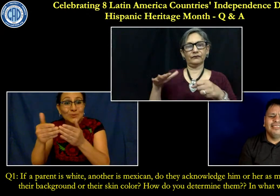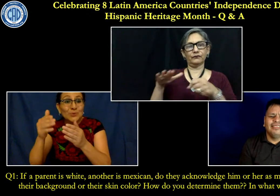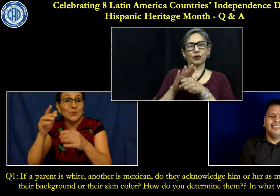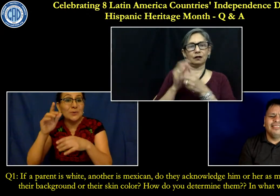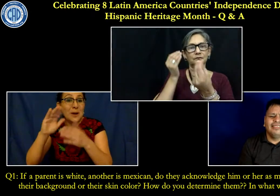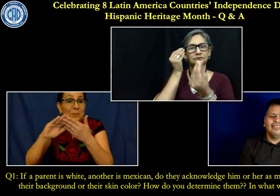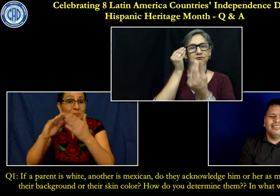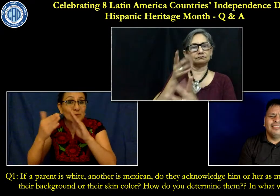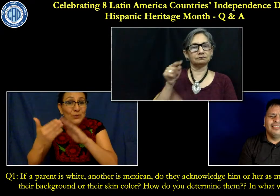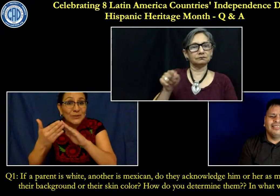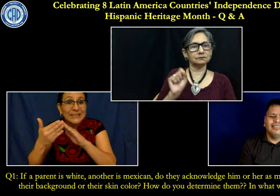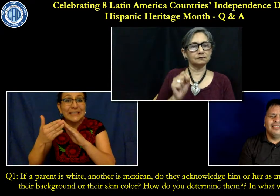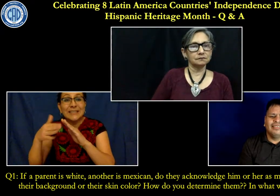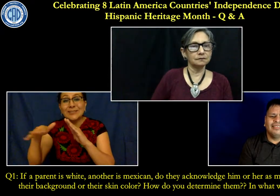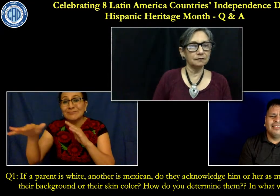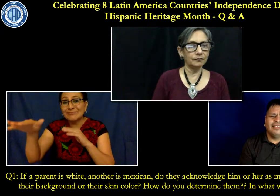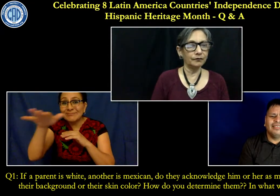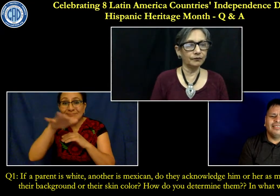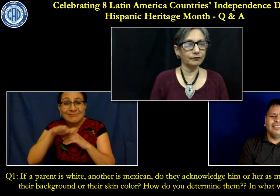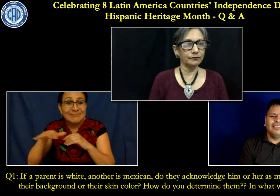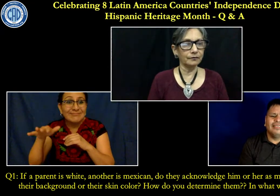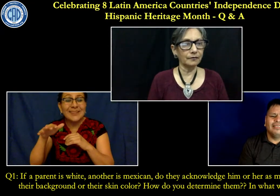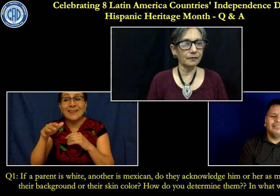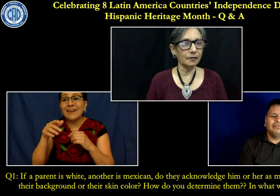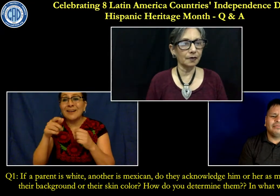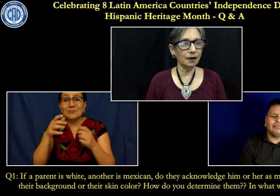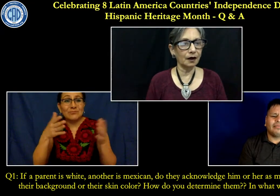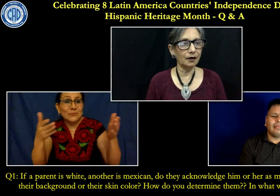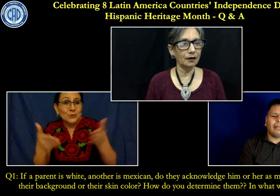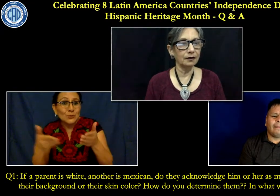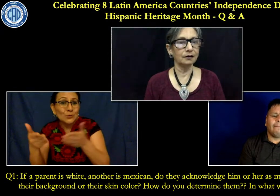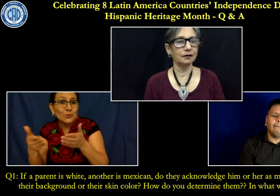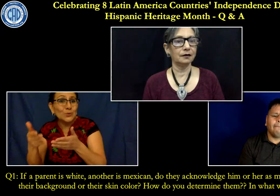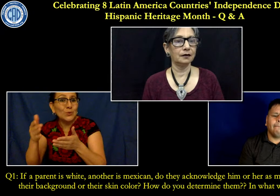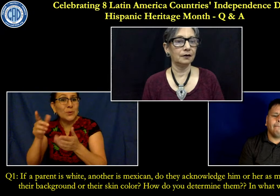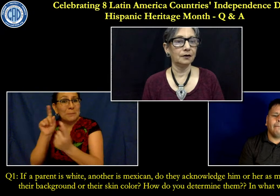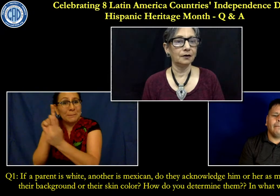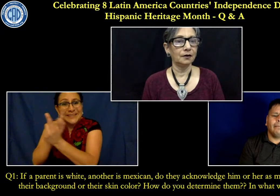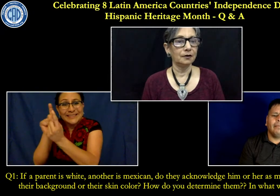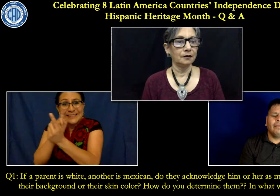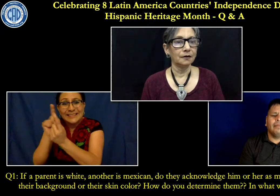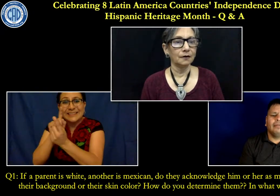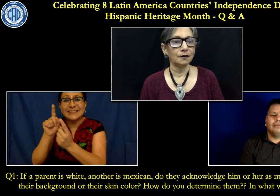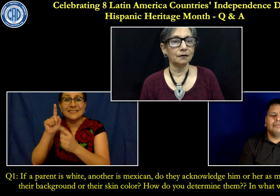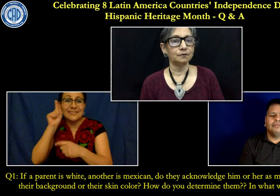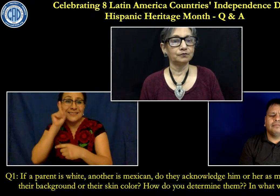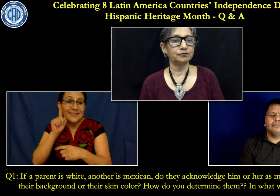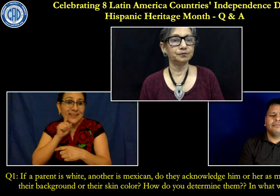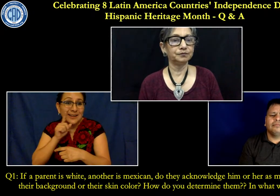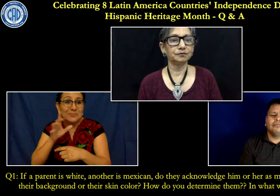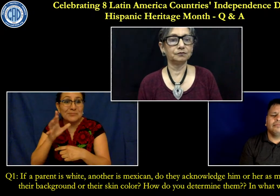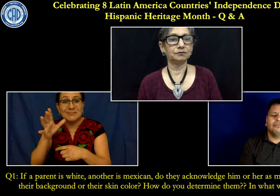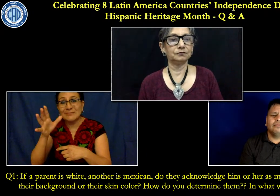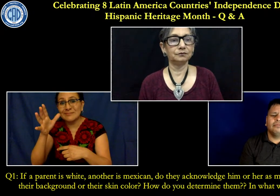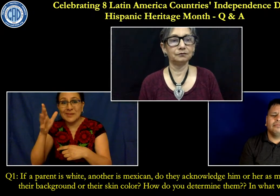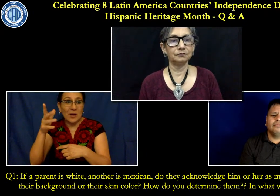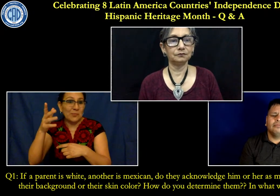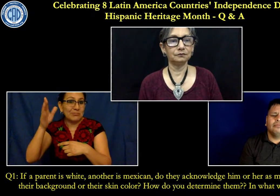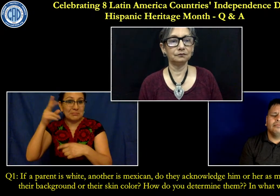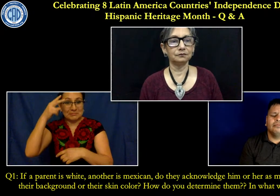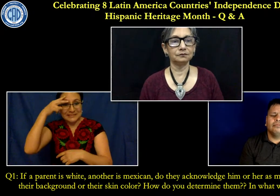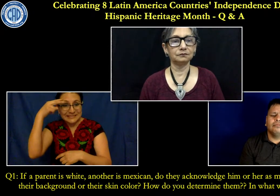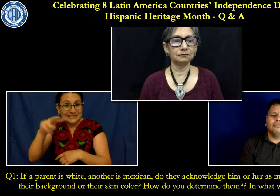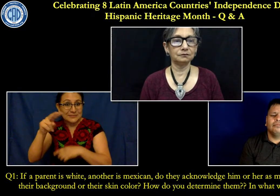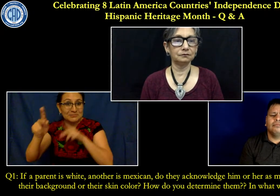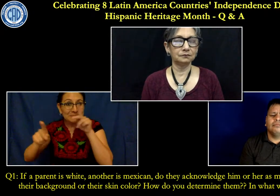much. And you could also take, you have to use full, you disclose all information. Maria here, you have to take the time,